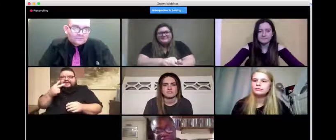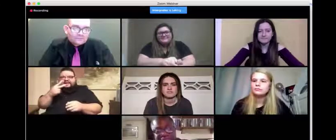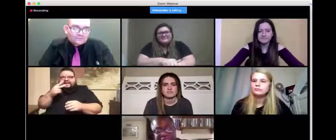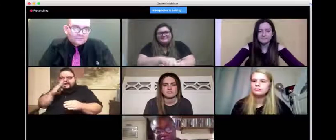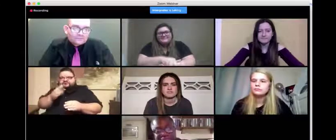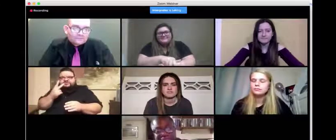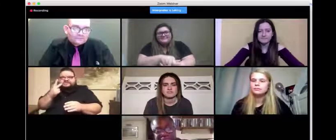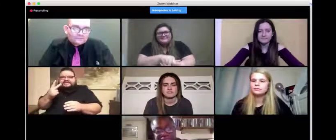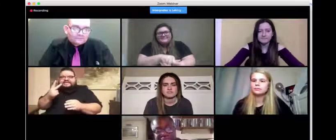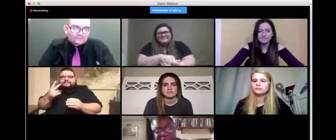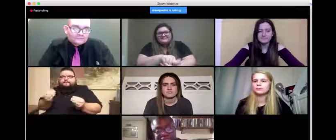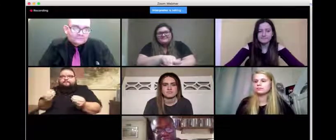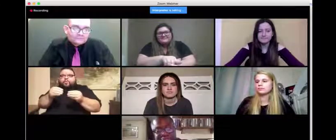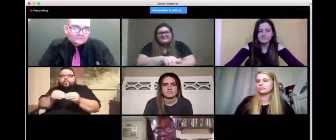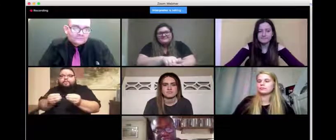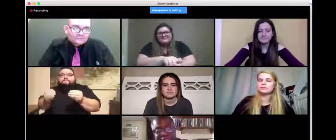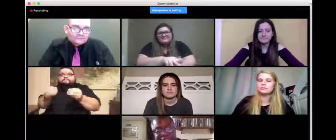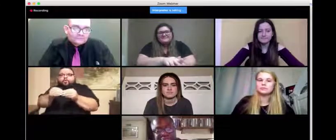than before, we are seeing it now. It's really